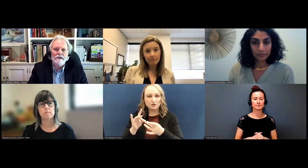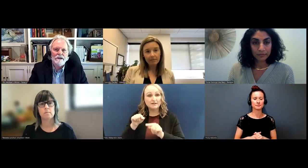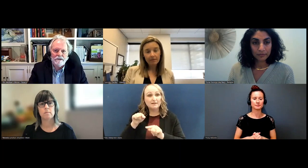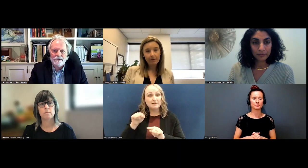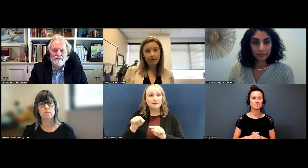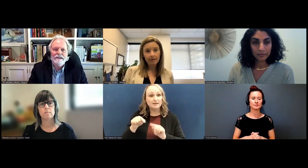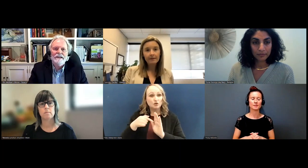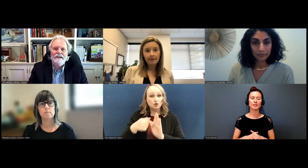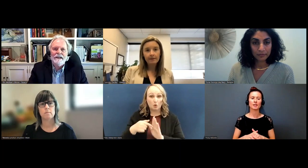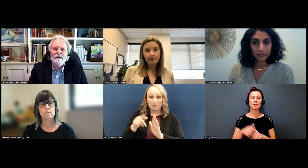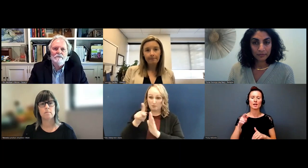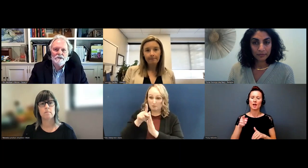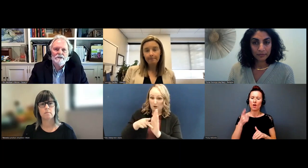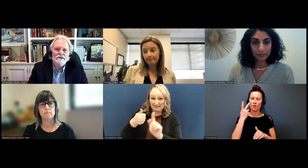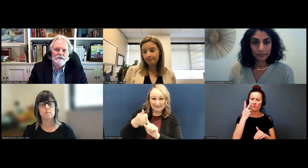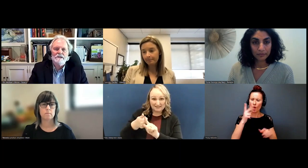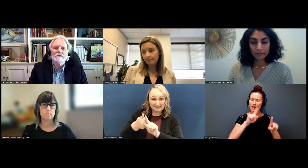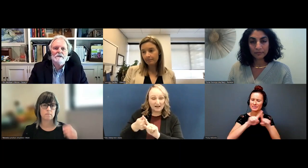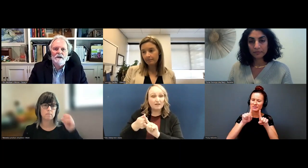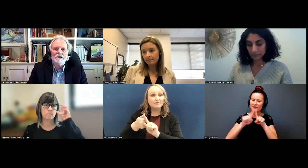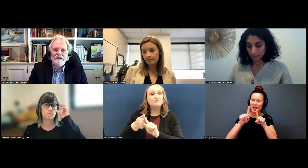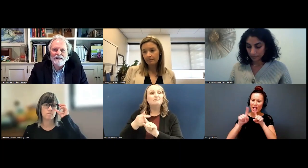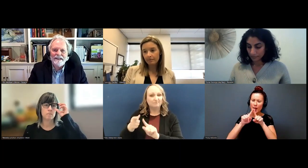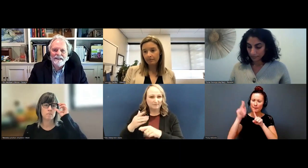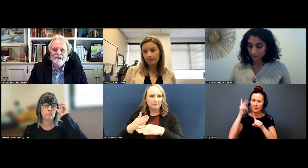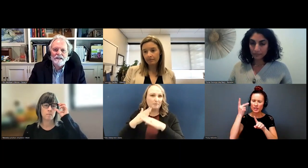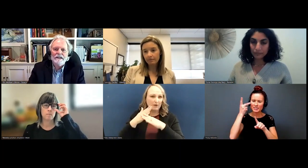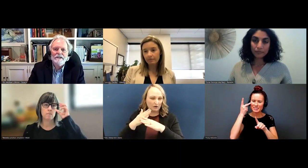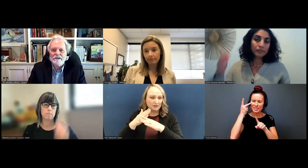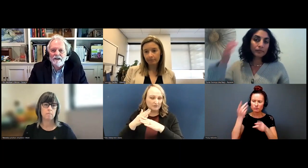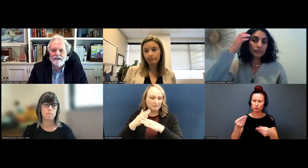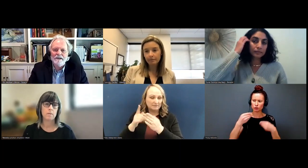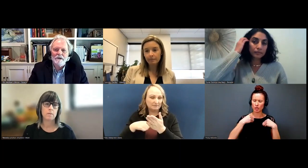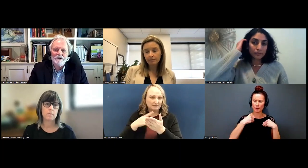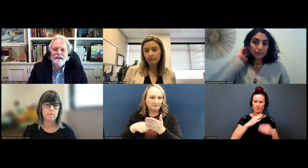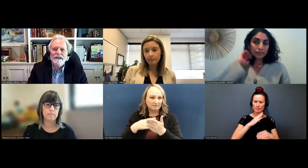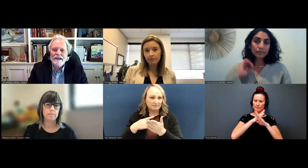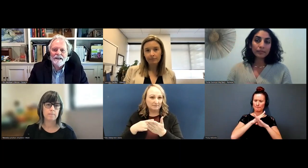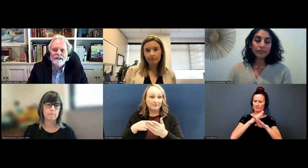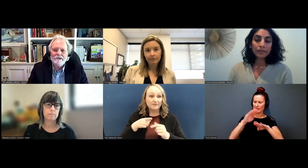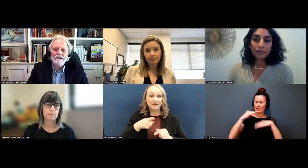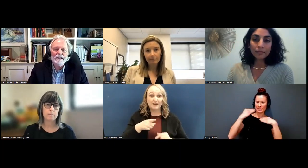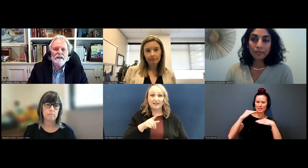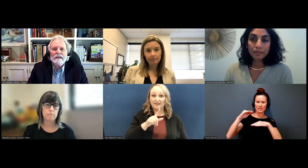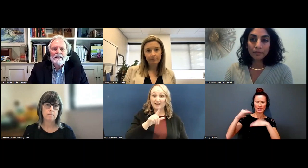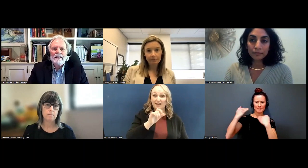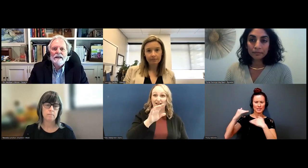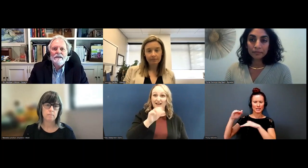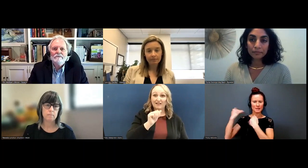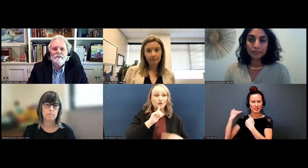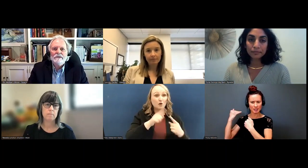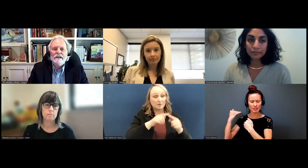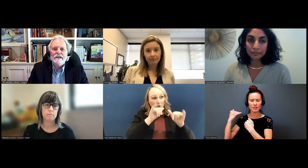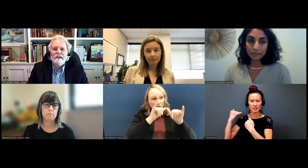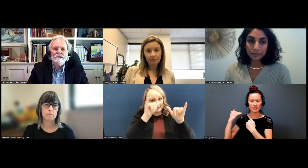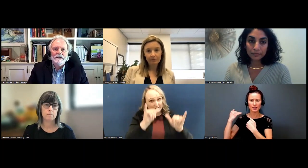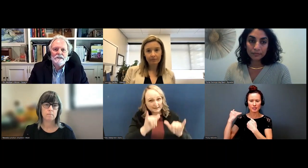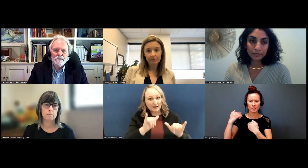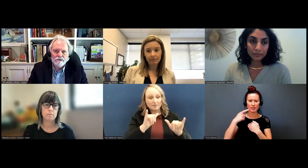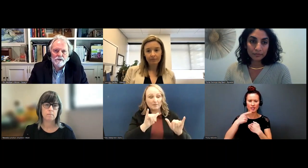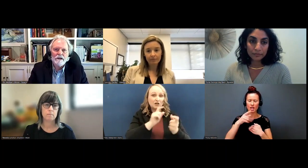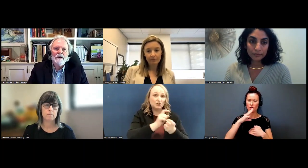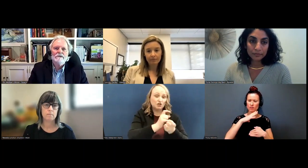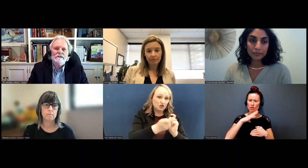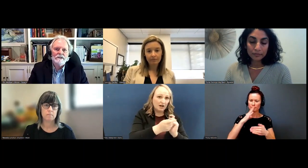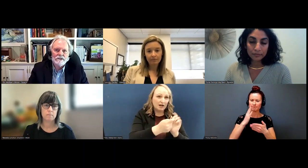be barriers, and that much of the systemic marginalization Leah is talking about is really, it's